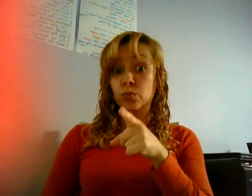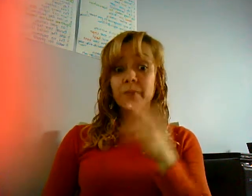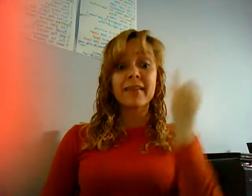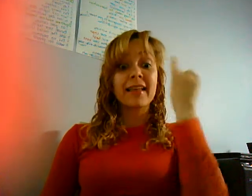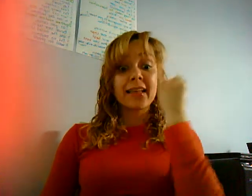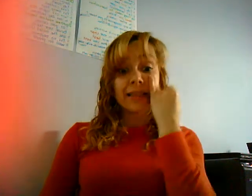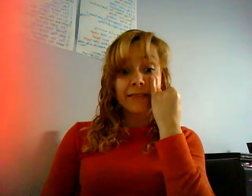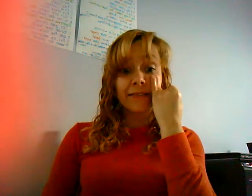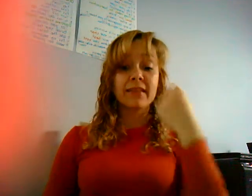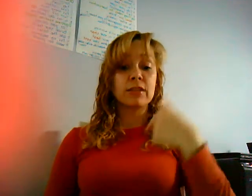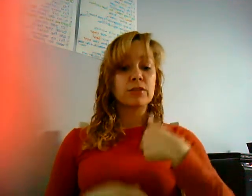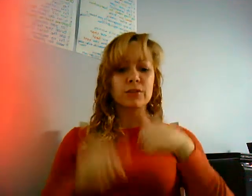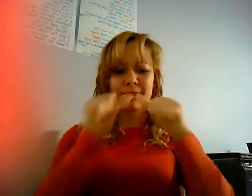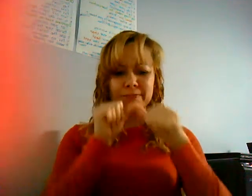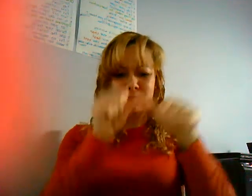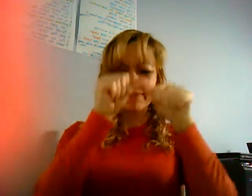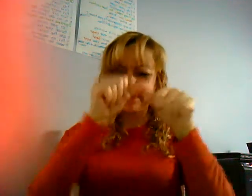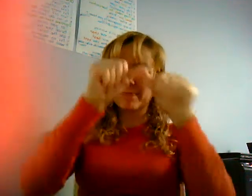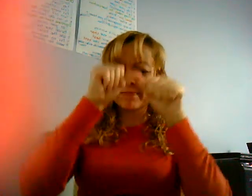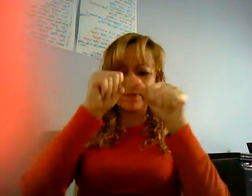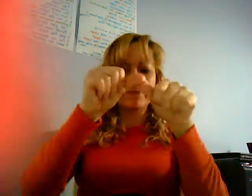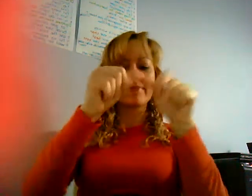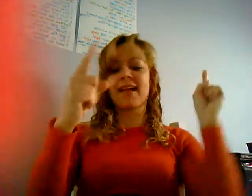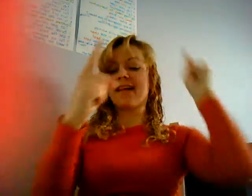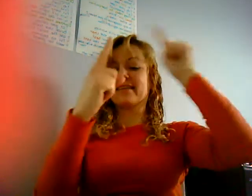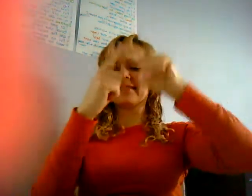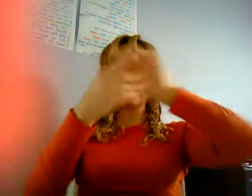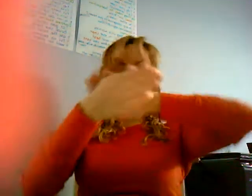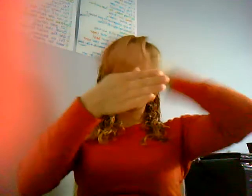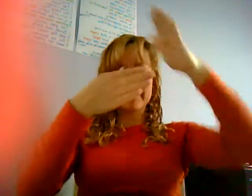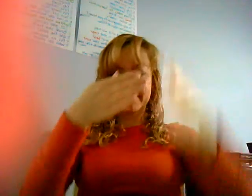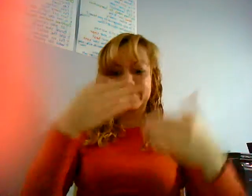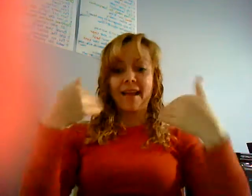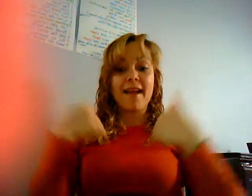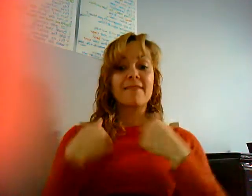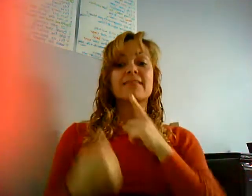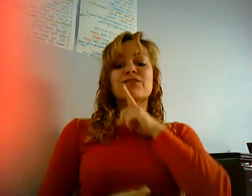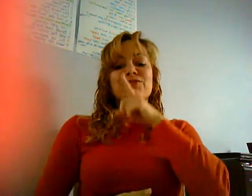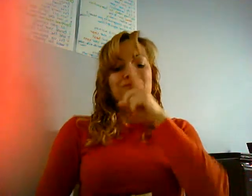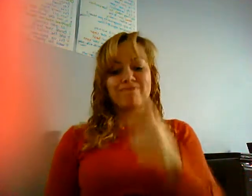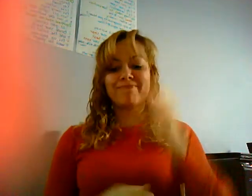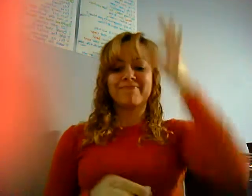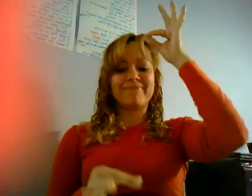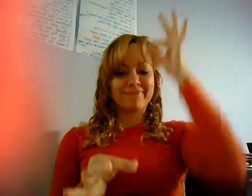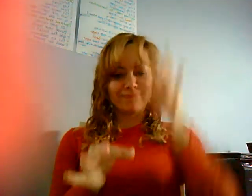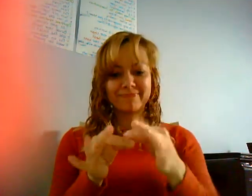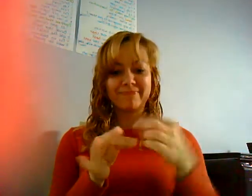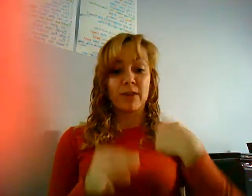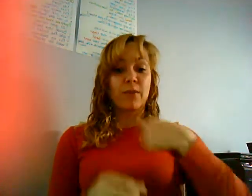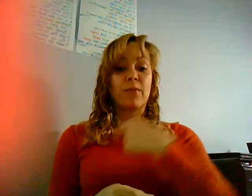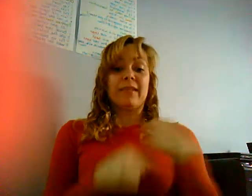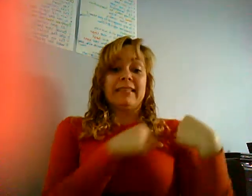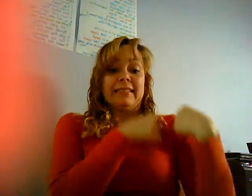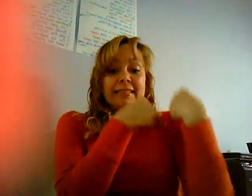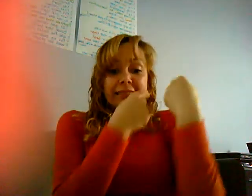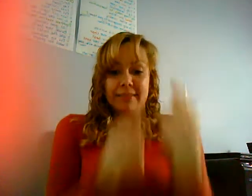And that is, if it's true, then you will continue till the end. I have sure faith